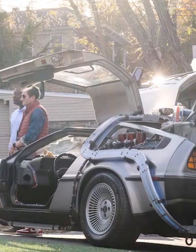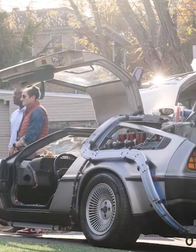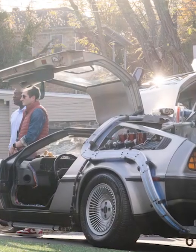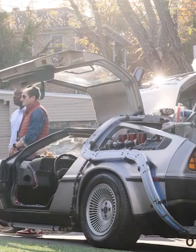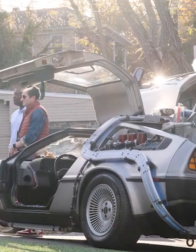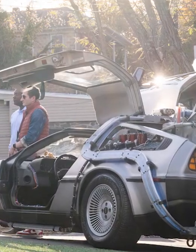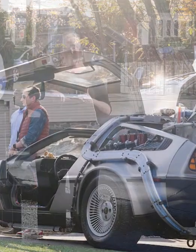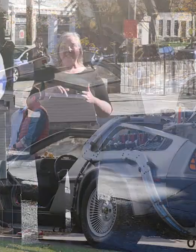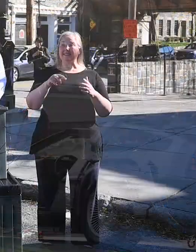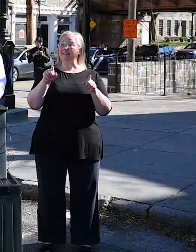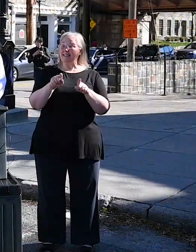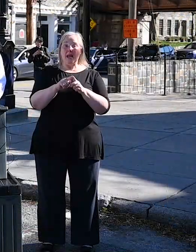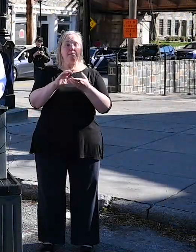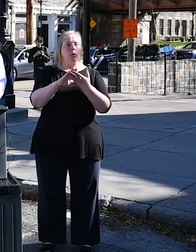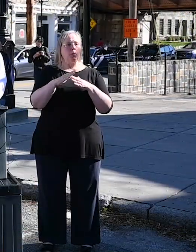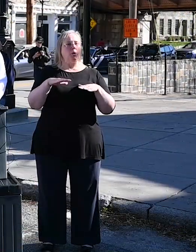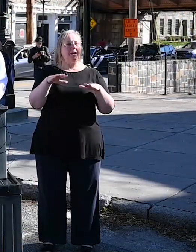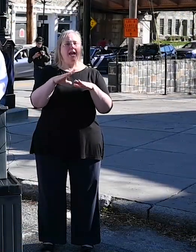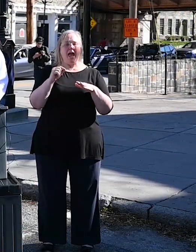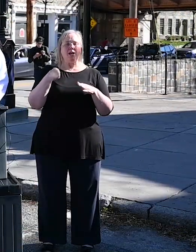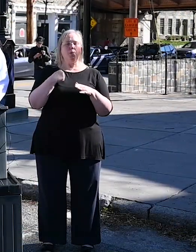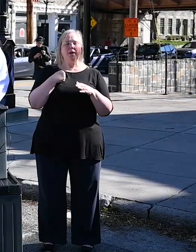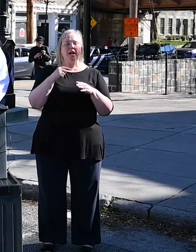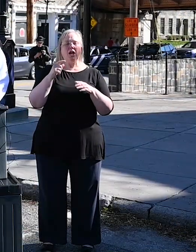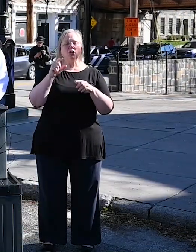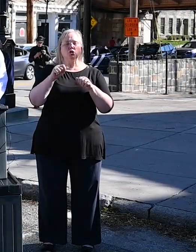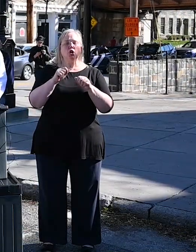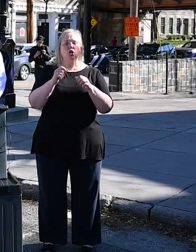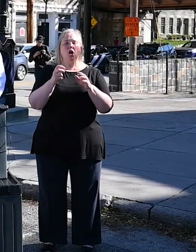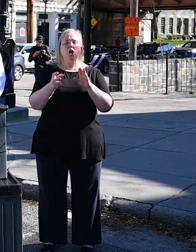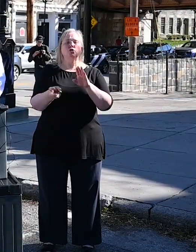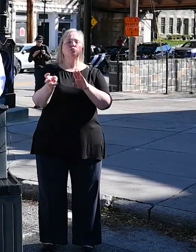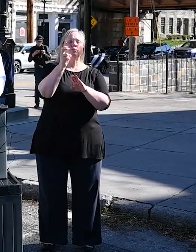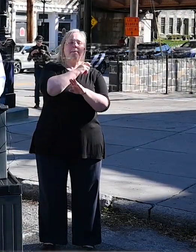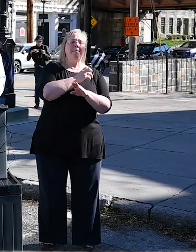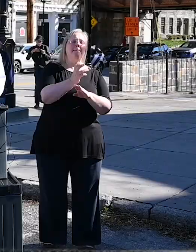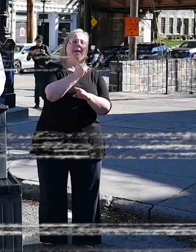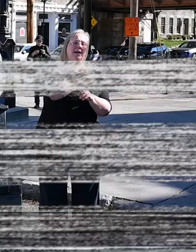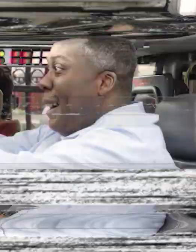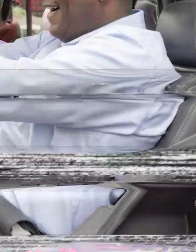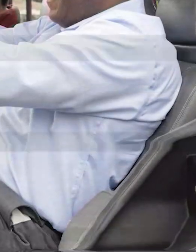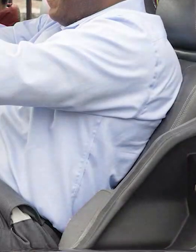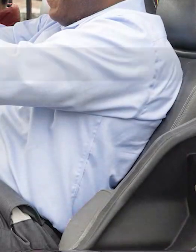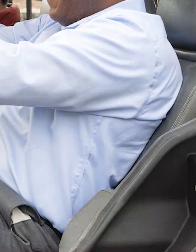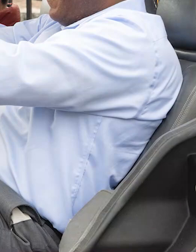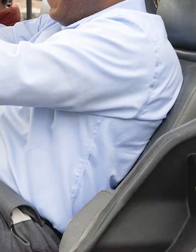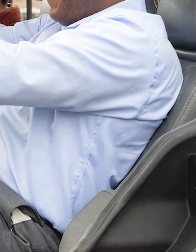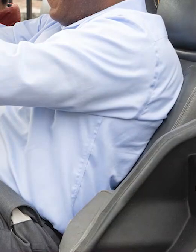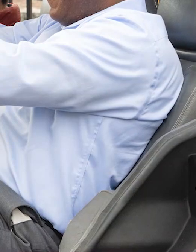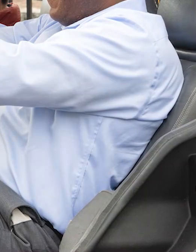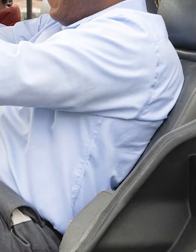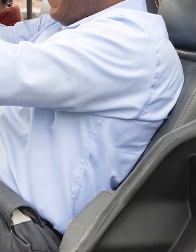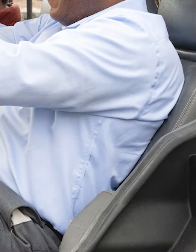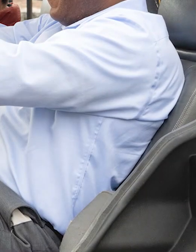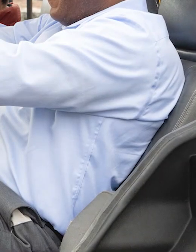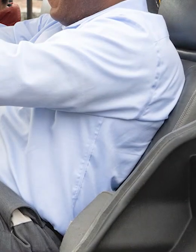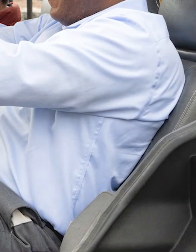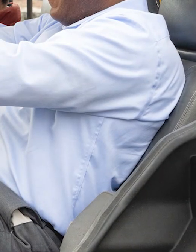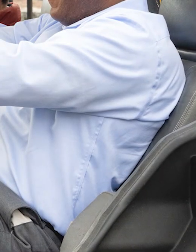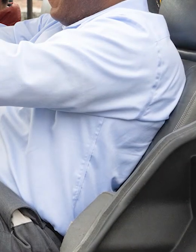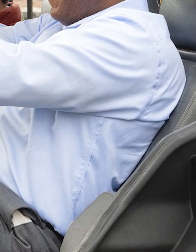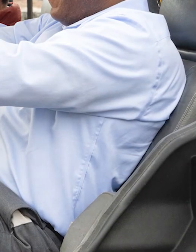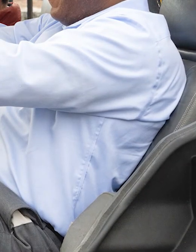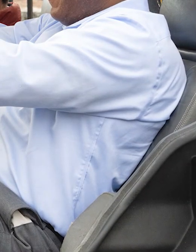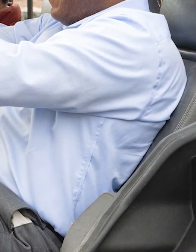this very community, and we took a trip back to the future. Of course, we had our DeLorean, and there's